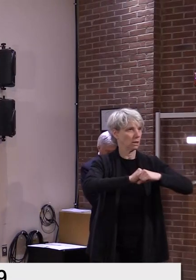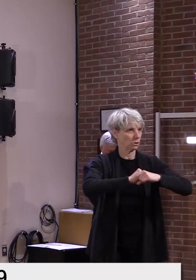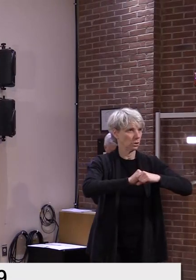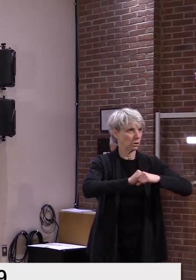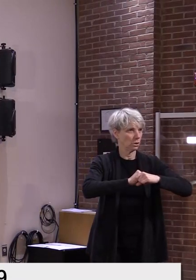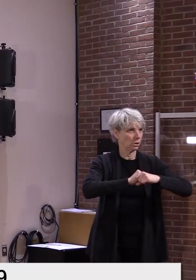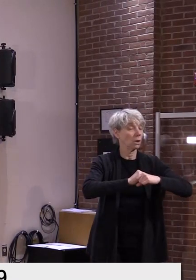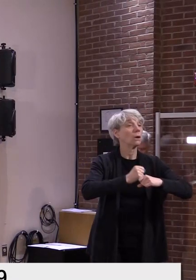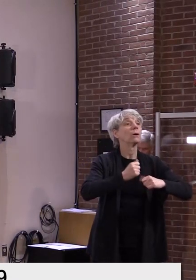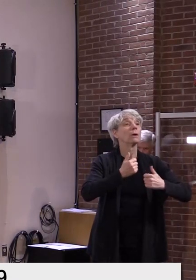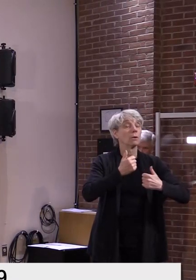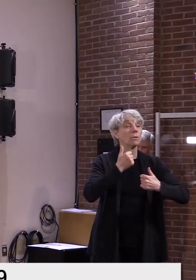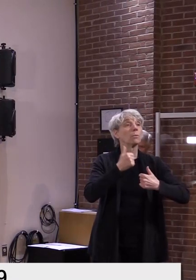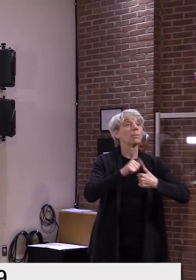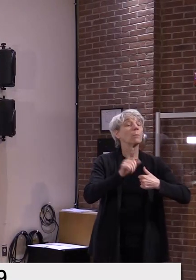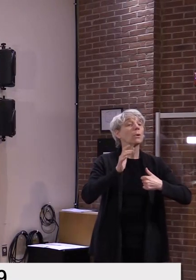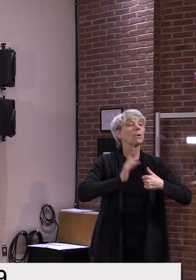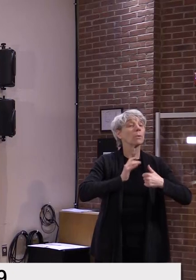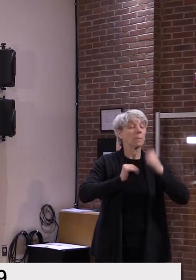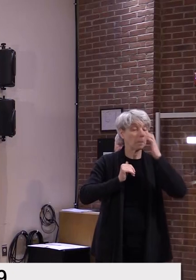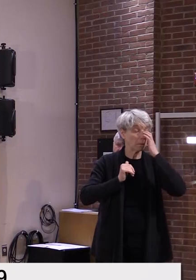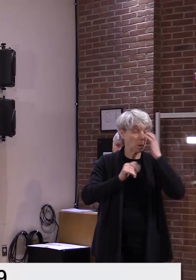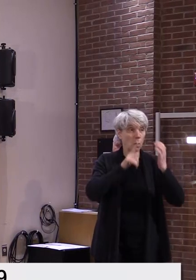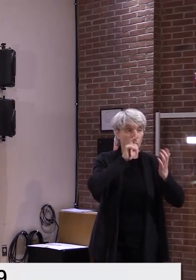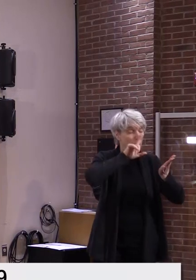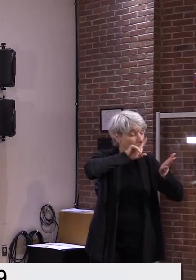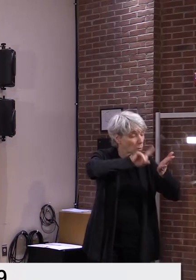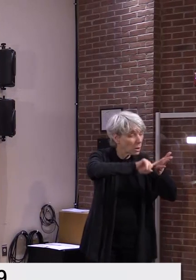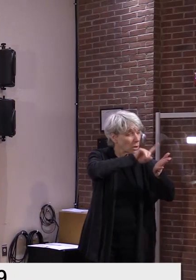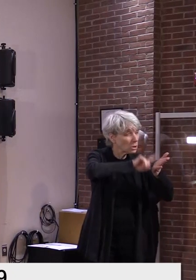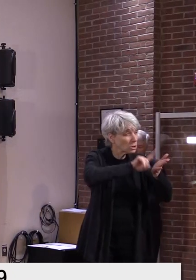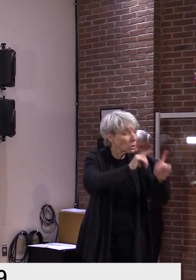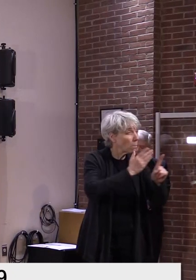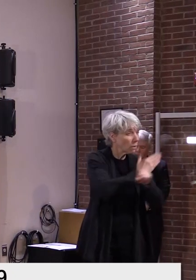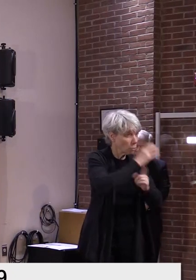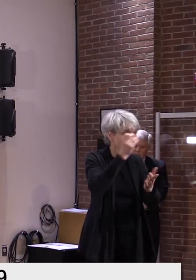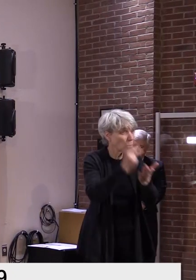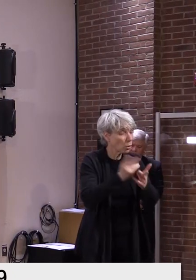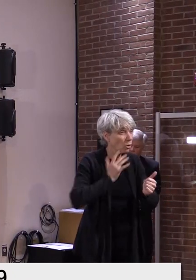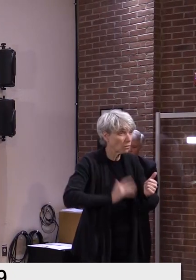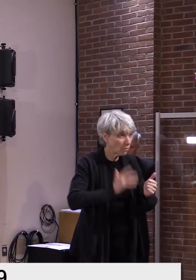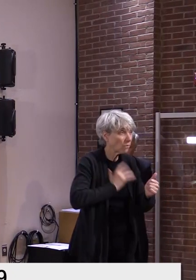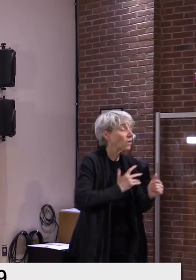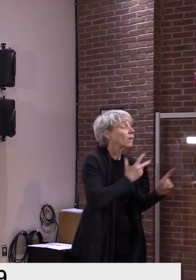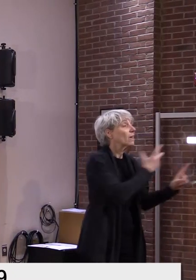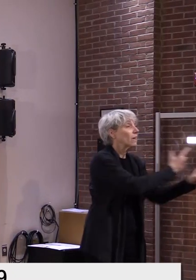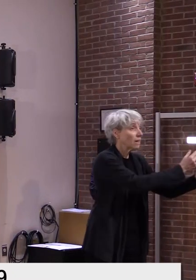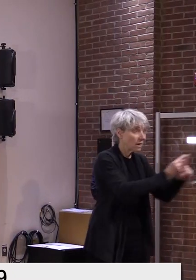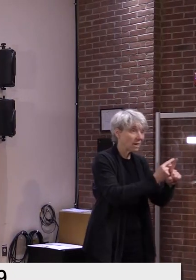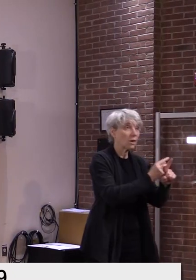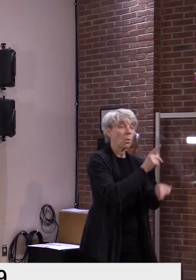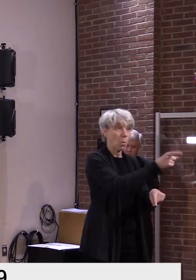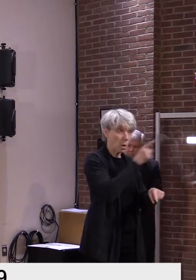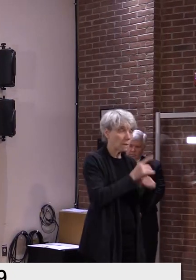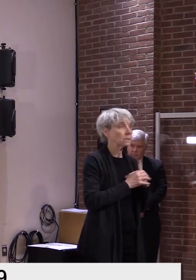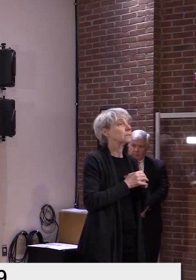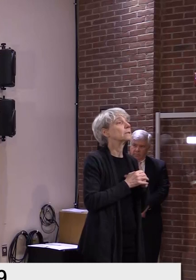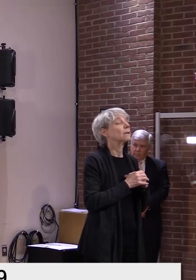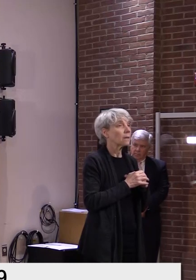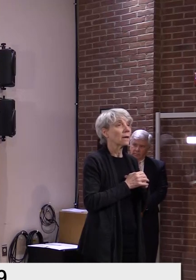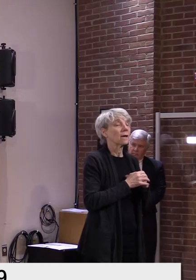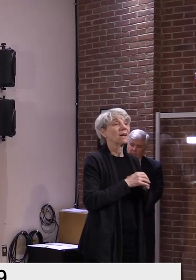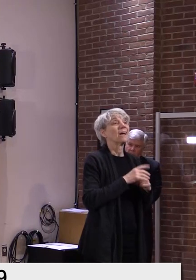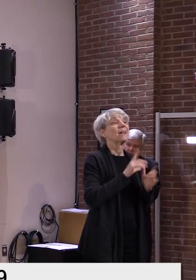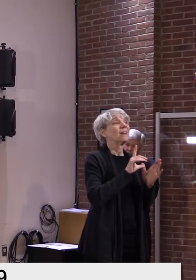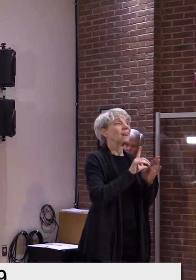COVID-19. When we look at participants in the clinical trials who did not receive both doses, they really weren't